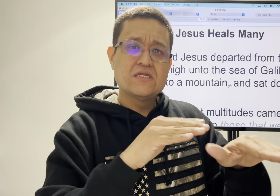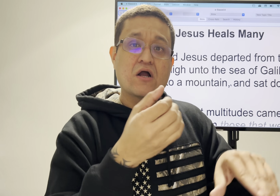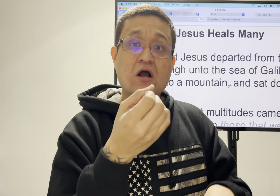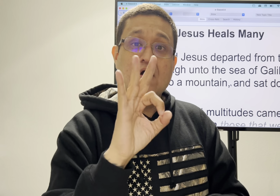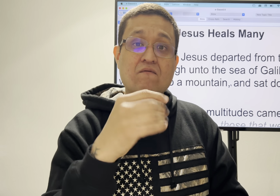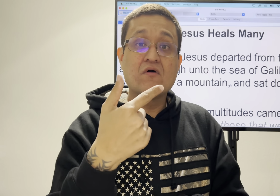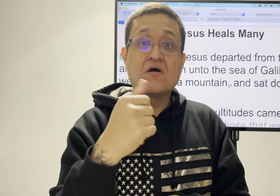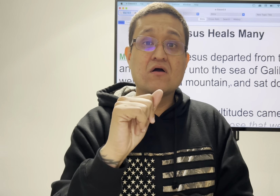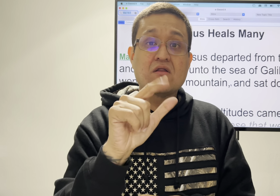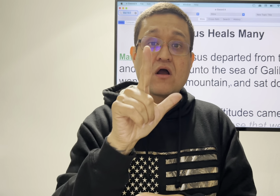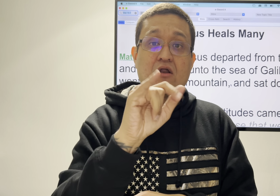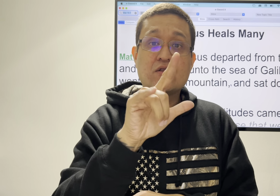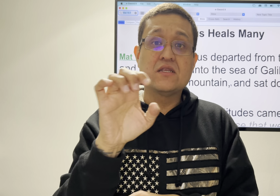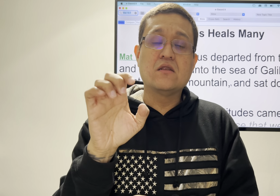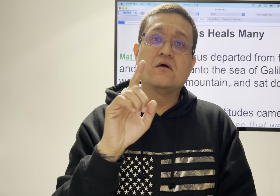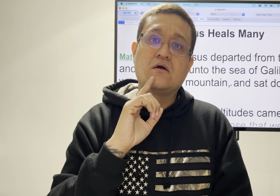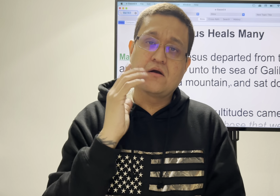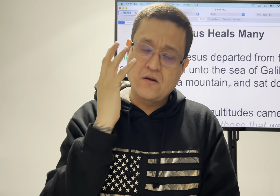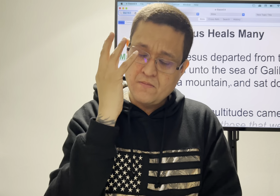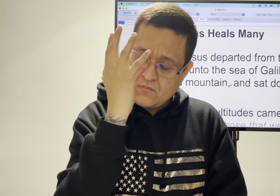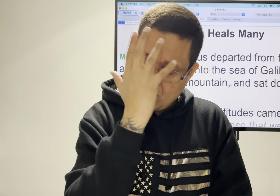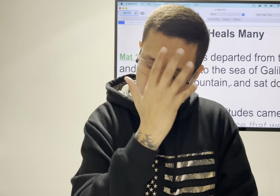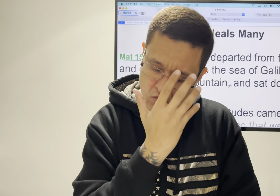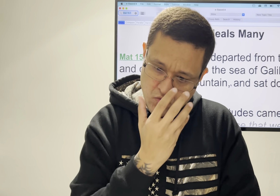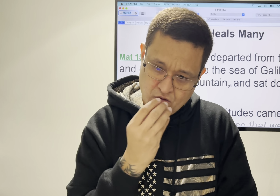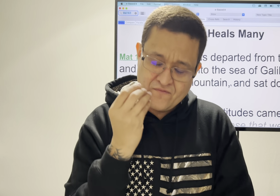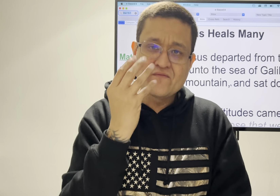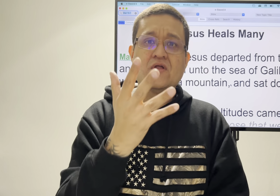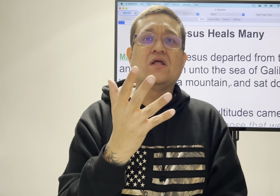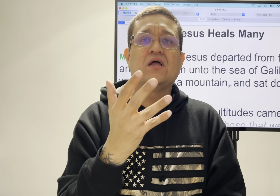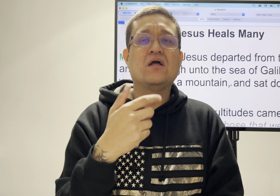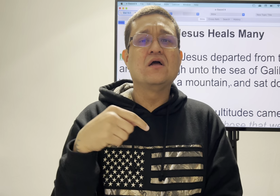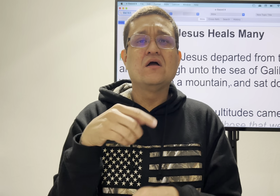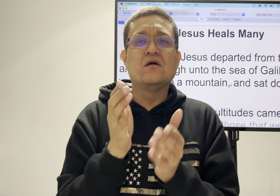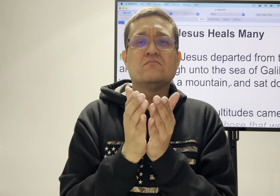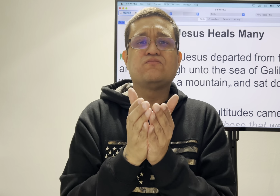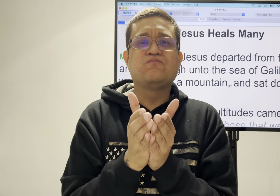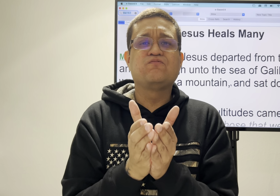Israel, and I've got to see the Sea of Galilee. It is beautiful.